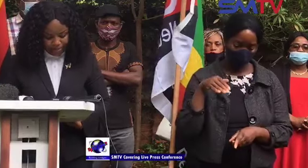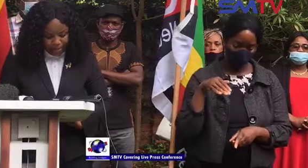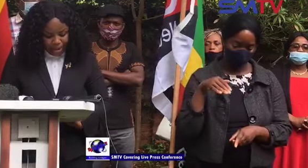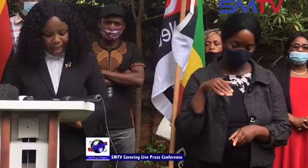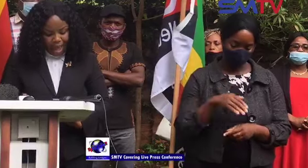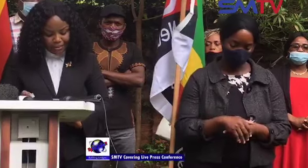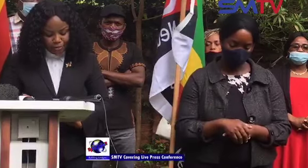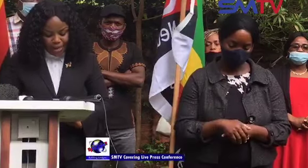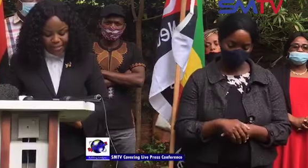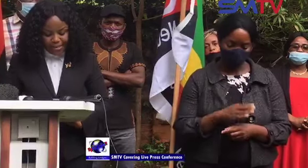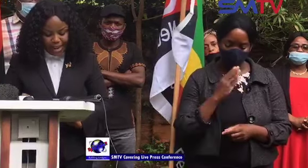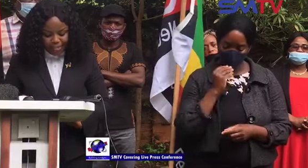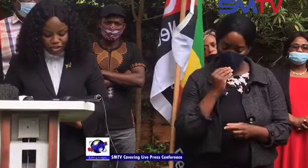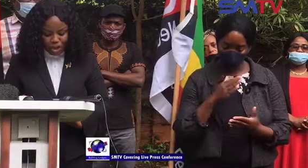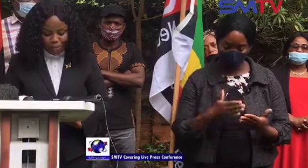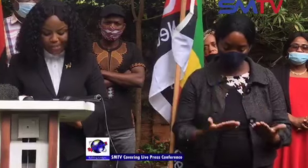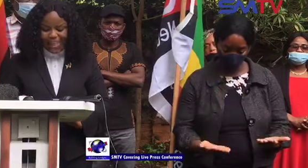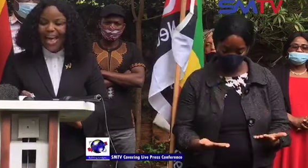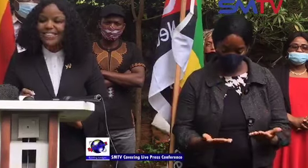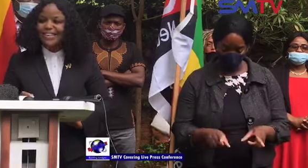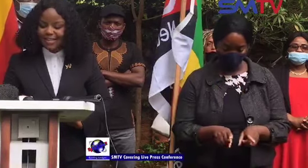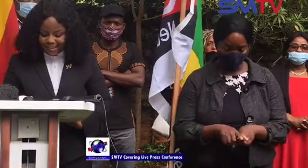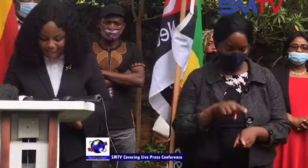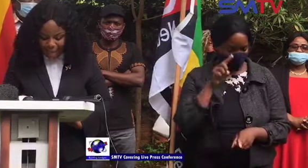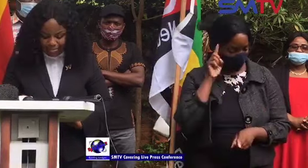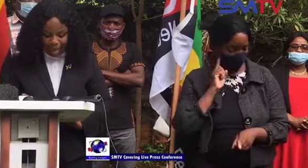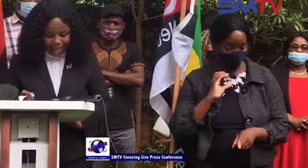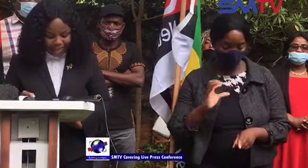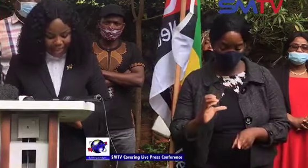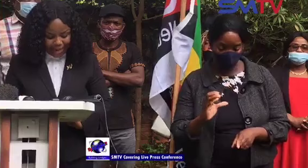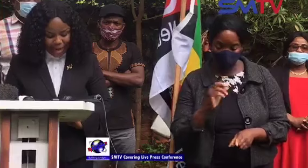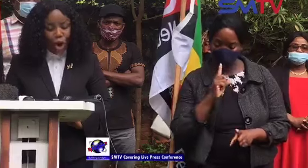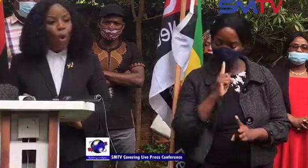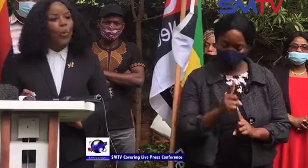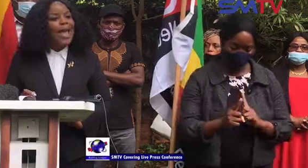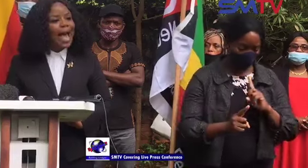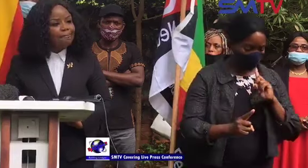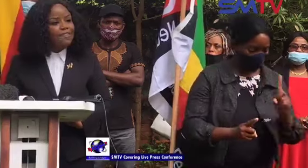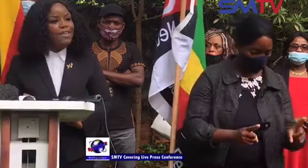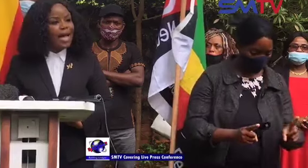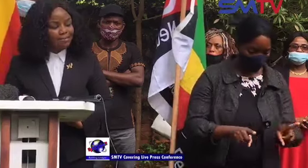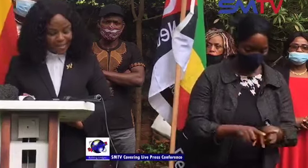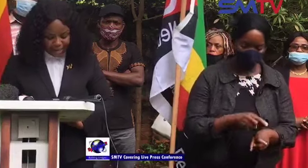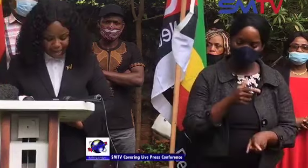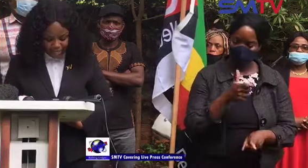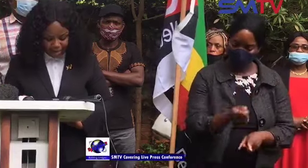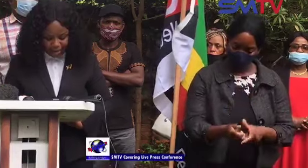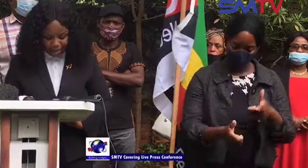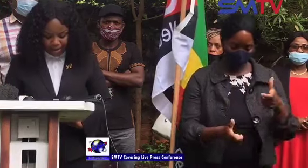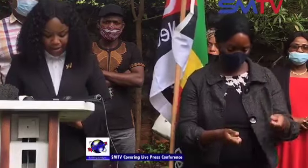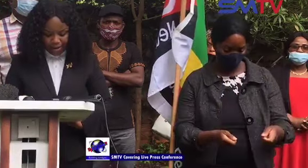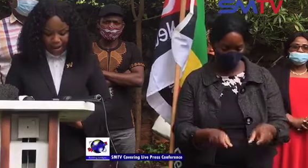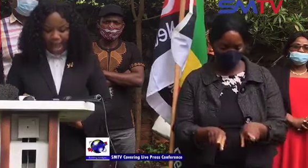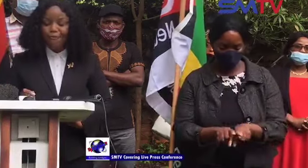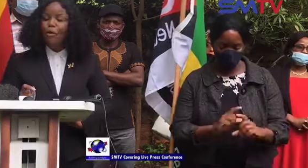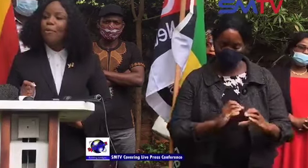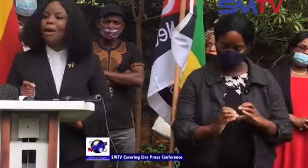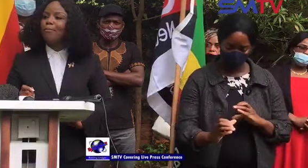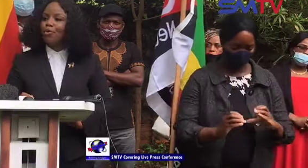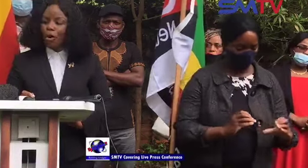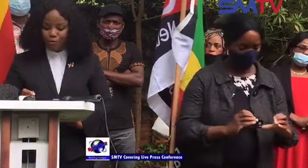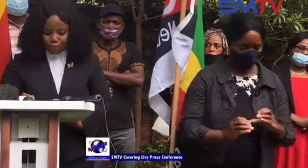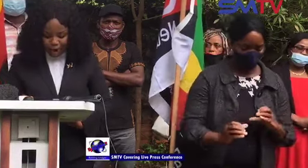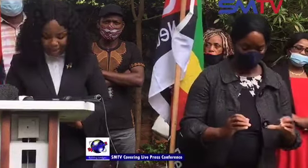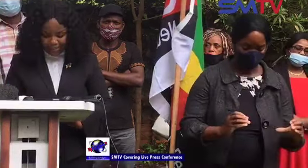clearer. As President Nelson Chamisa has said time and again, we have to come together and form